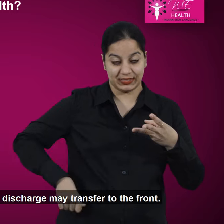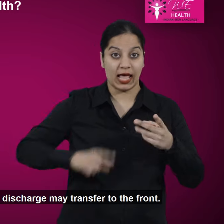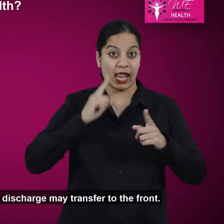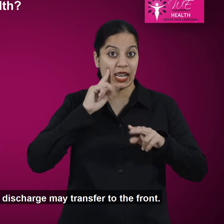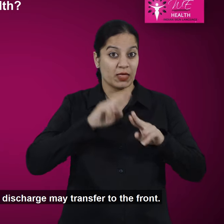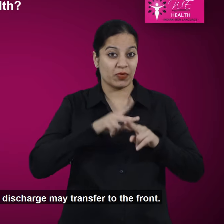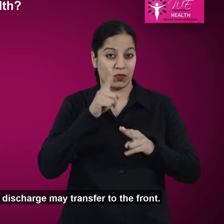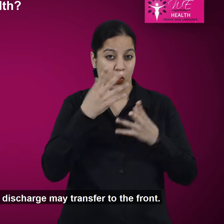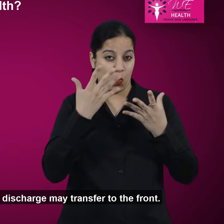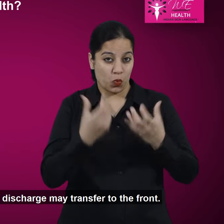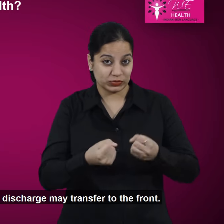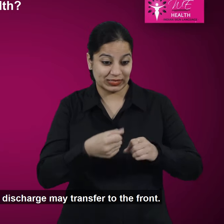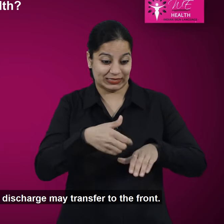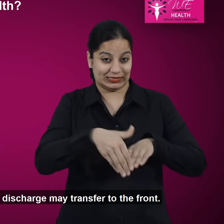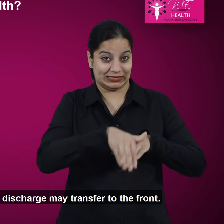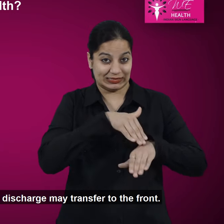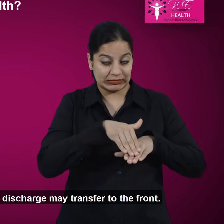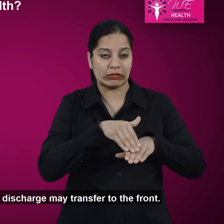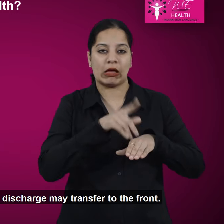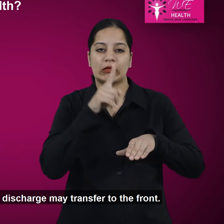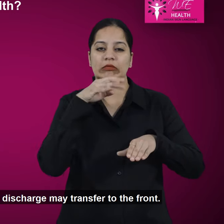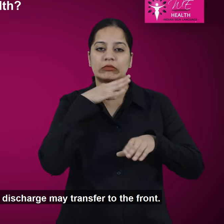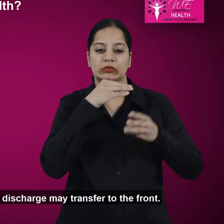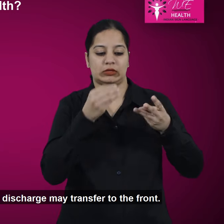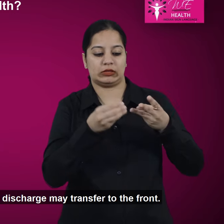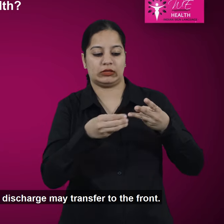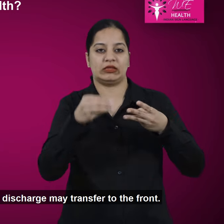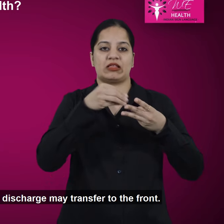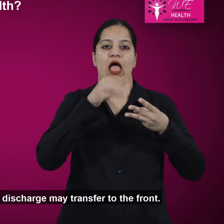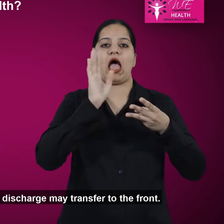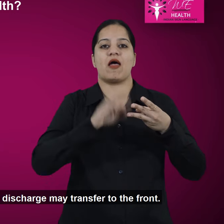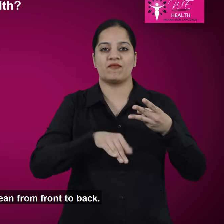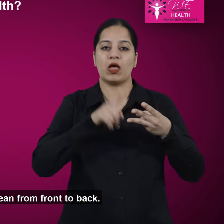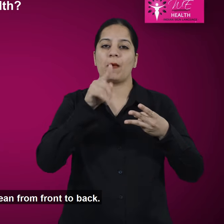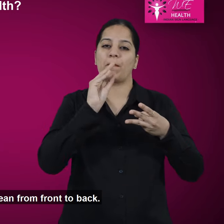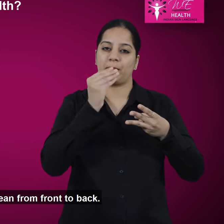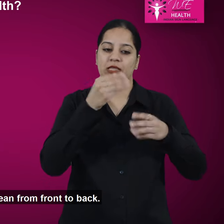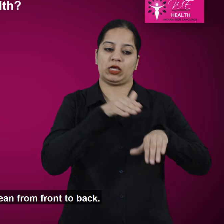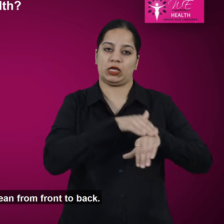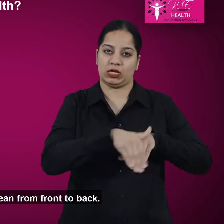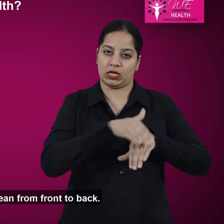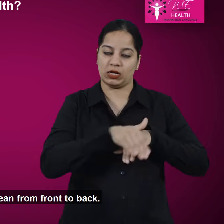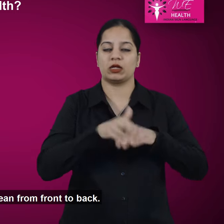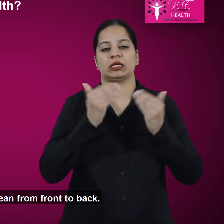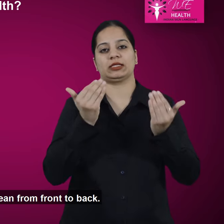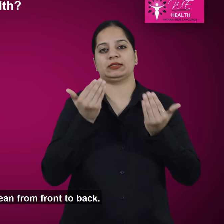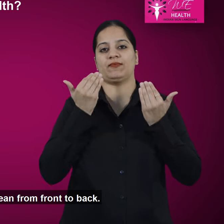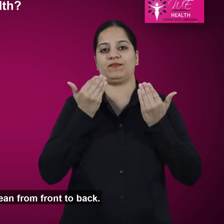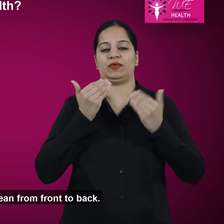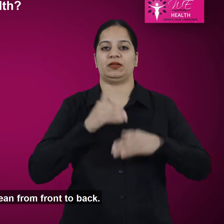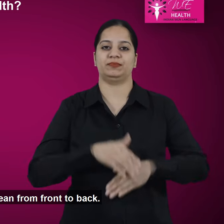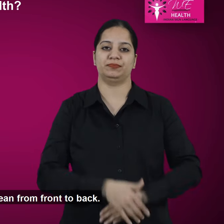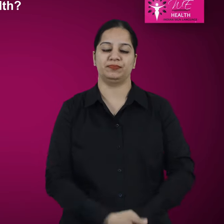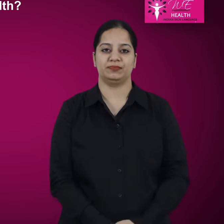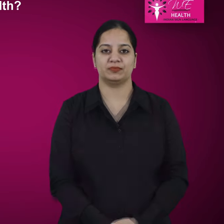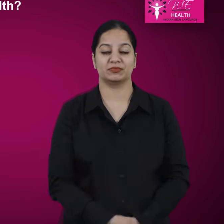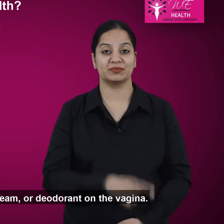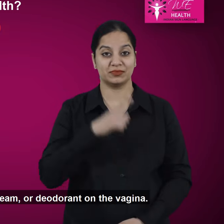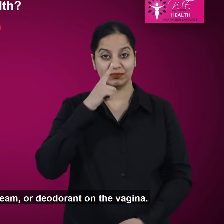In back to front cleaning, some discharge may transfer to the front. So, it is safe to clean from front to back.